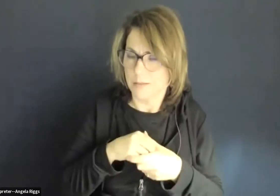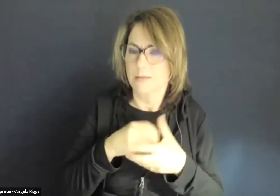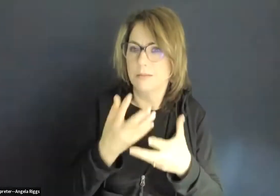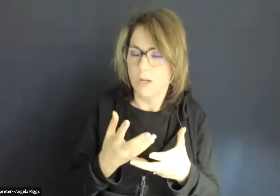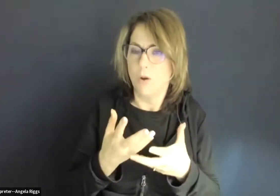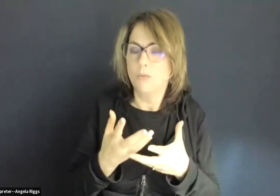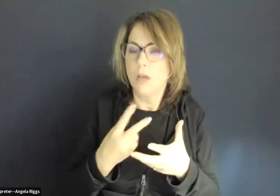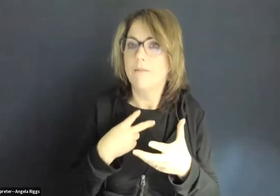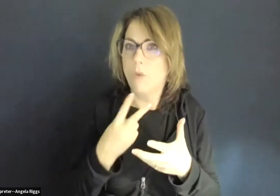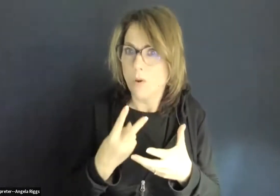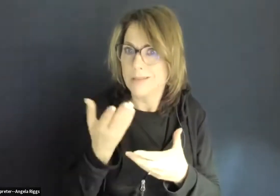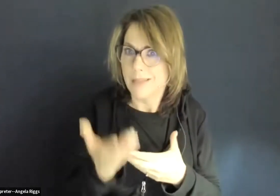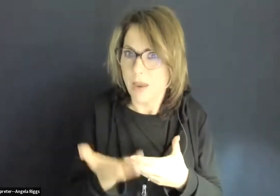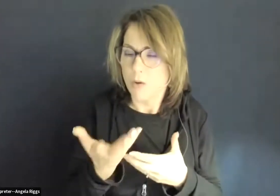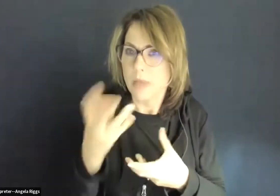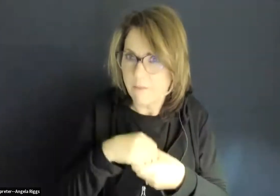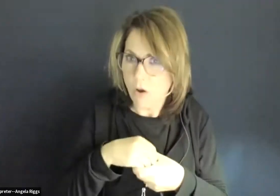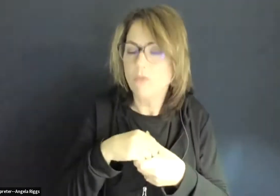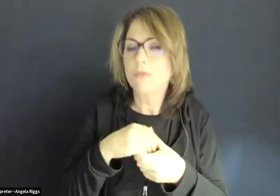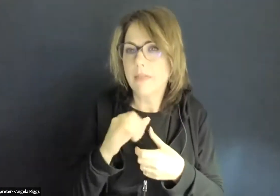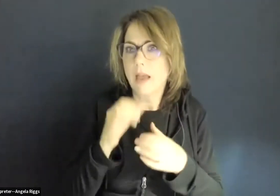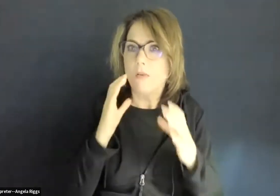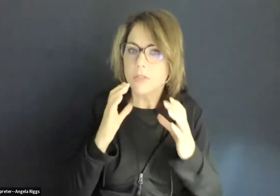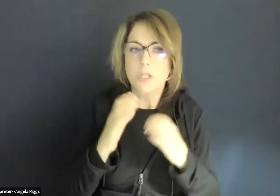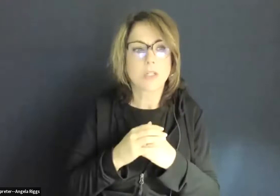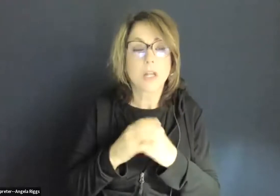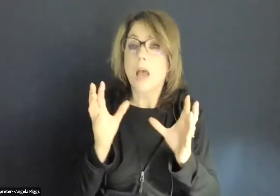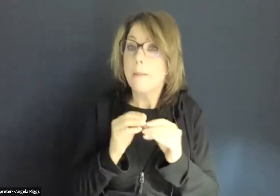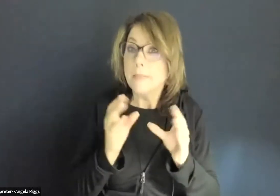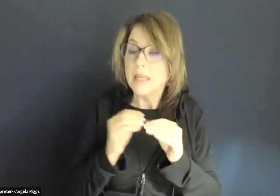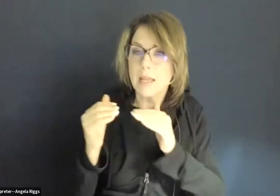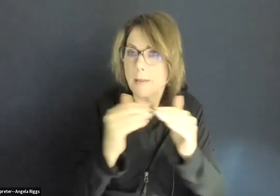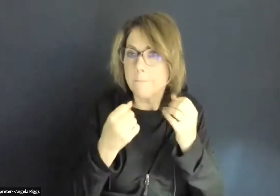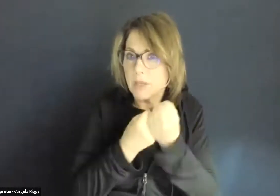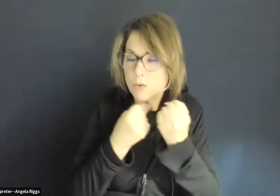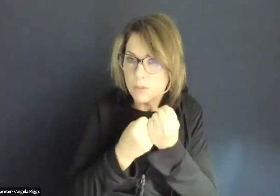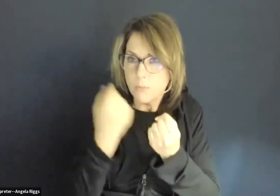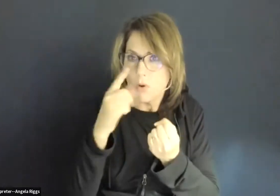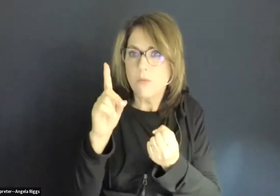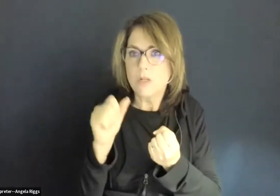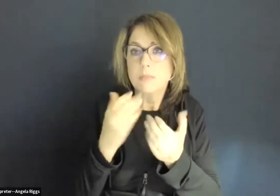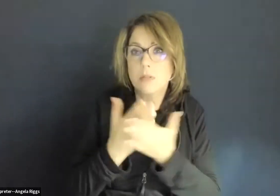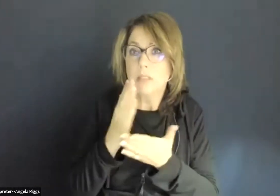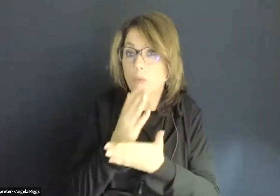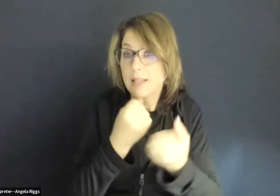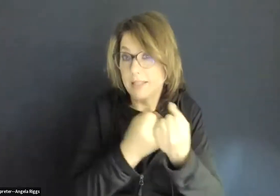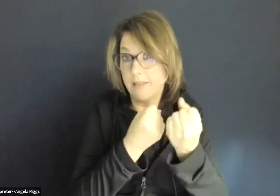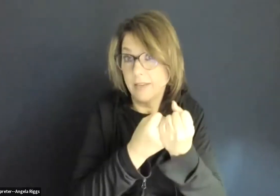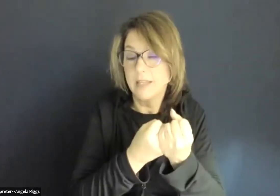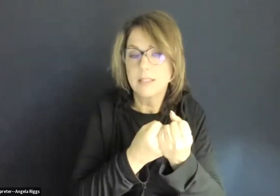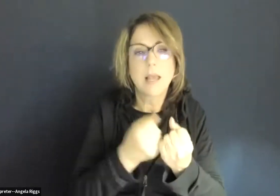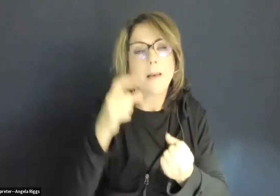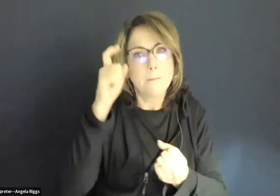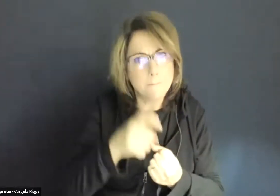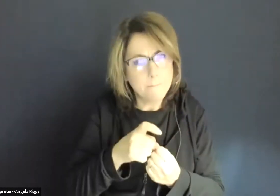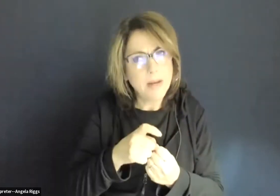and a voice at the table. Our meeting is peer support for disability rights advocates, and we must